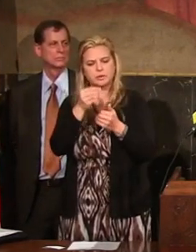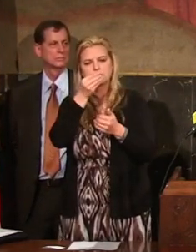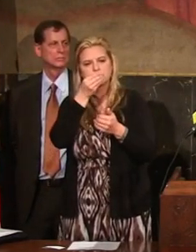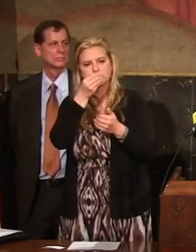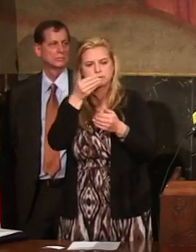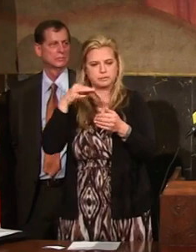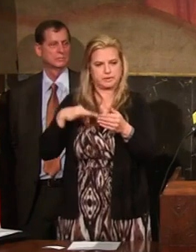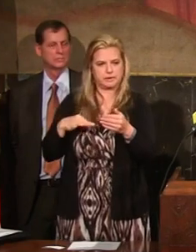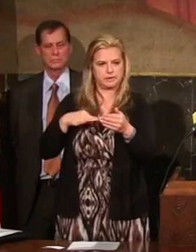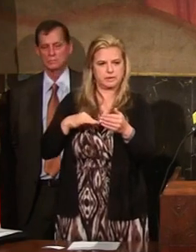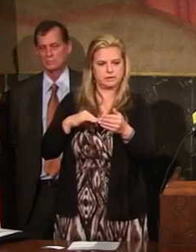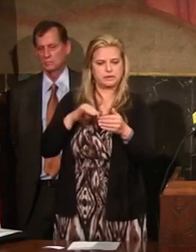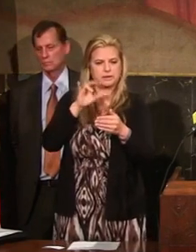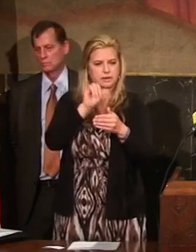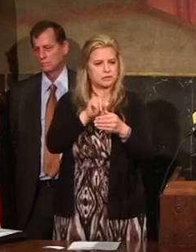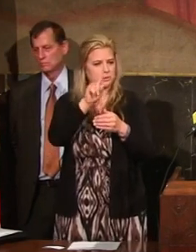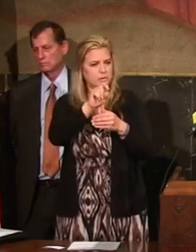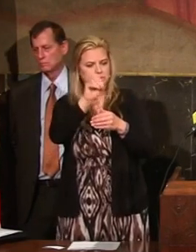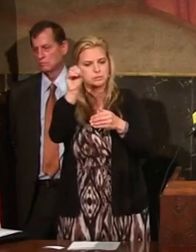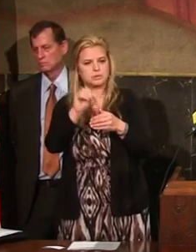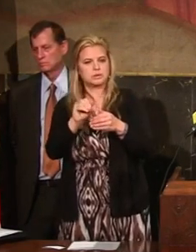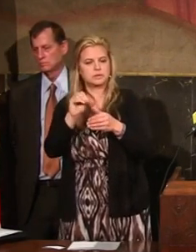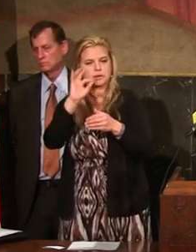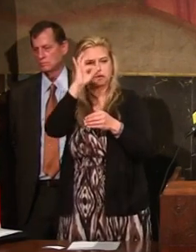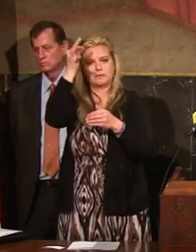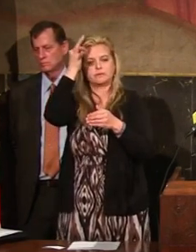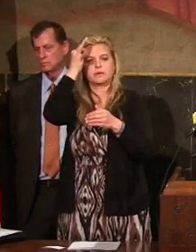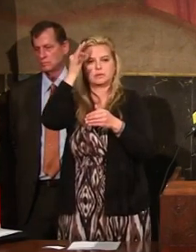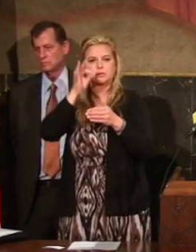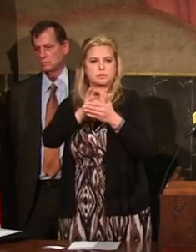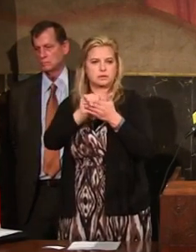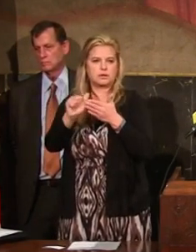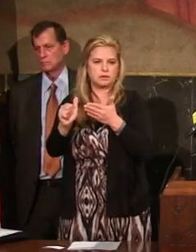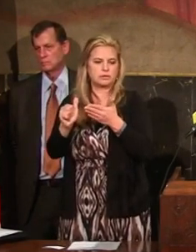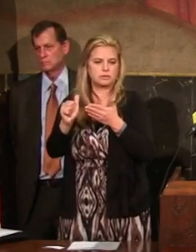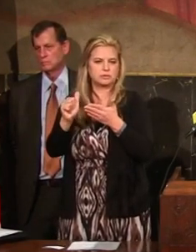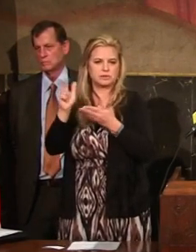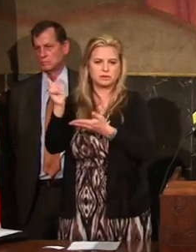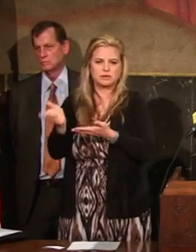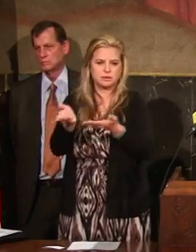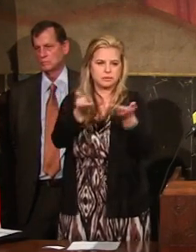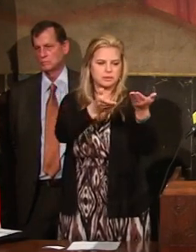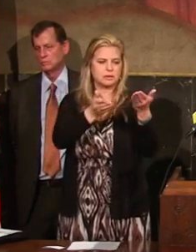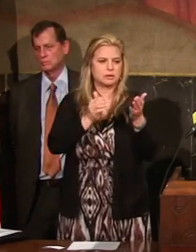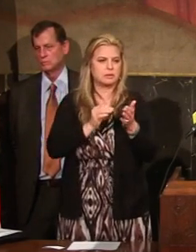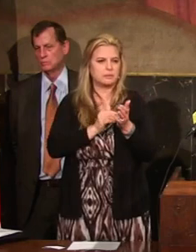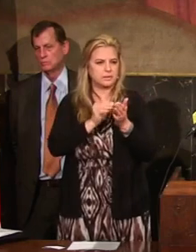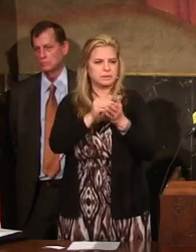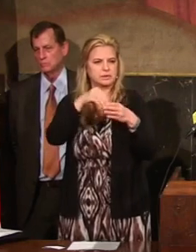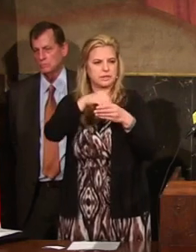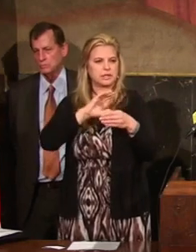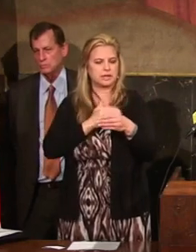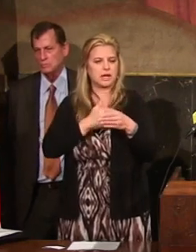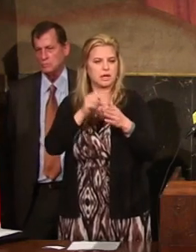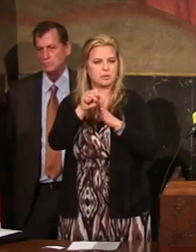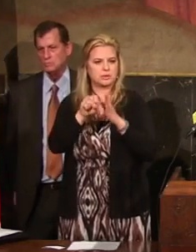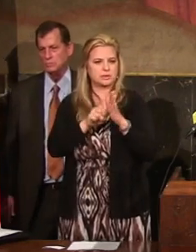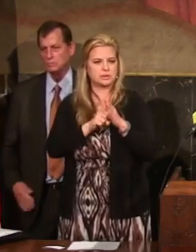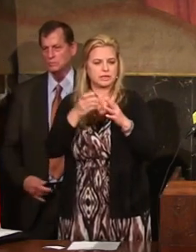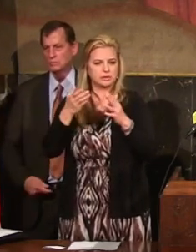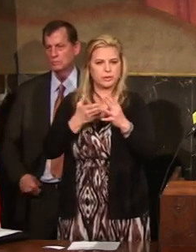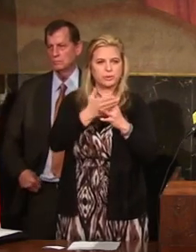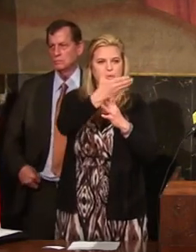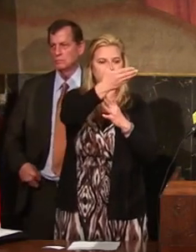benefits that are 100% federal dollars that bring billions into our state through grocery